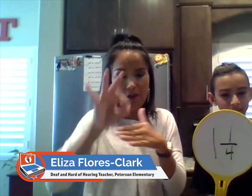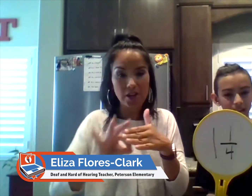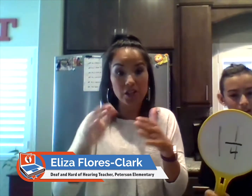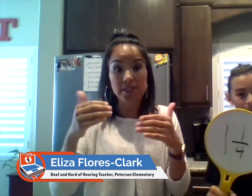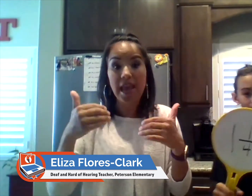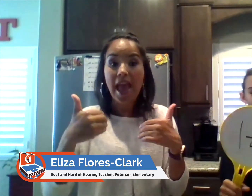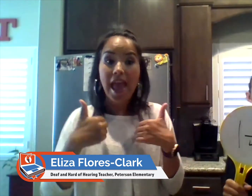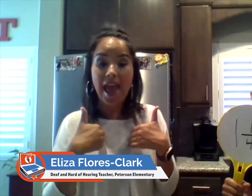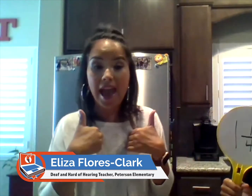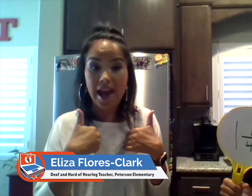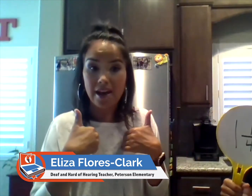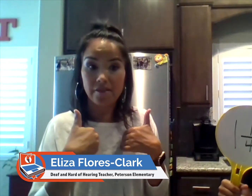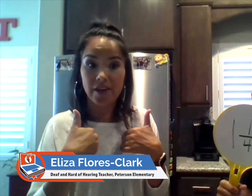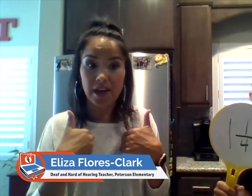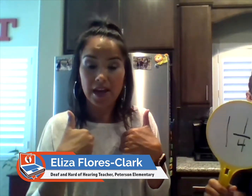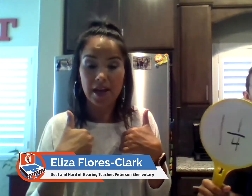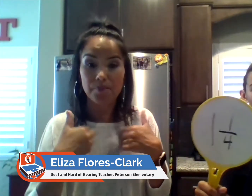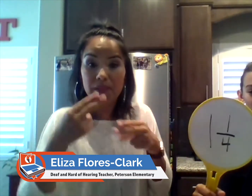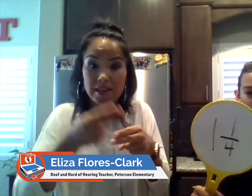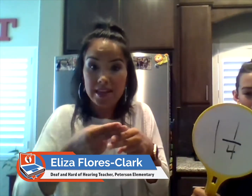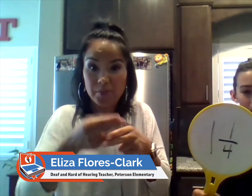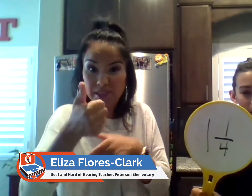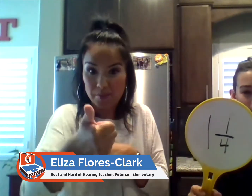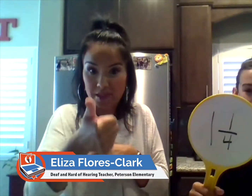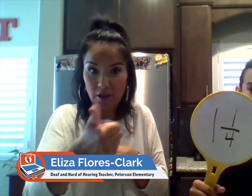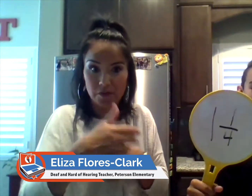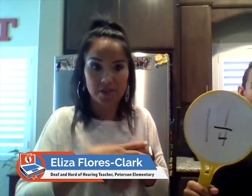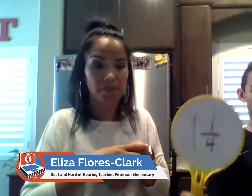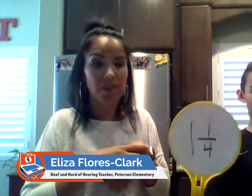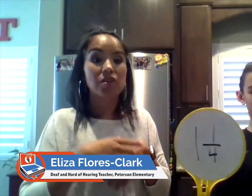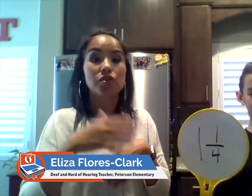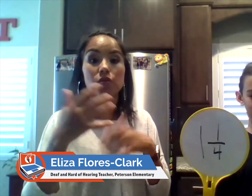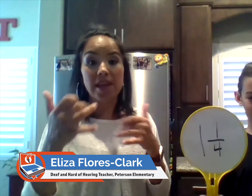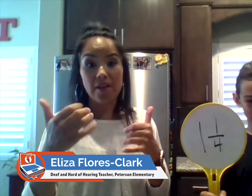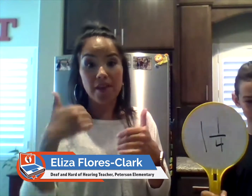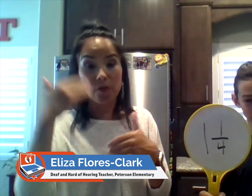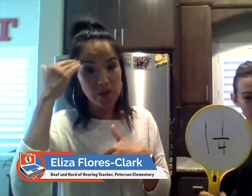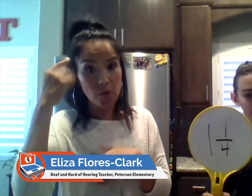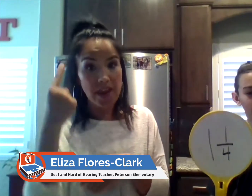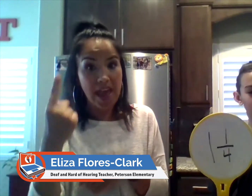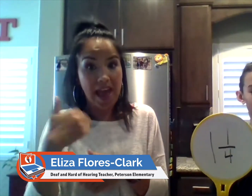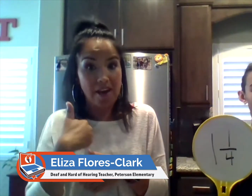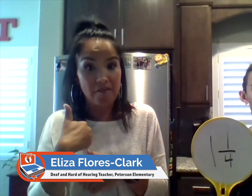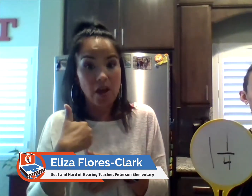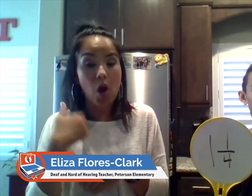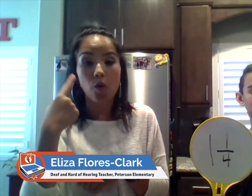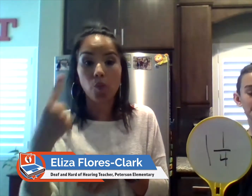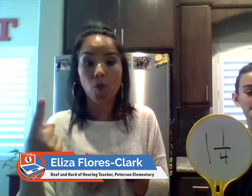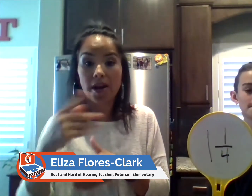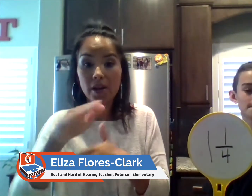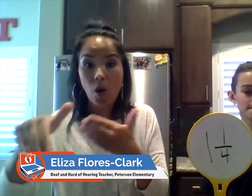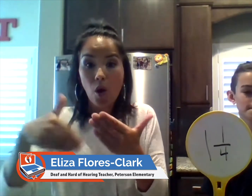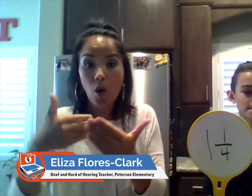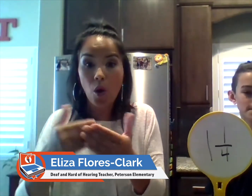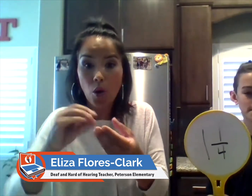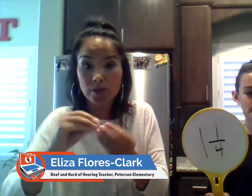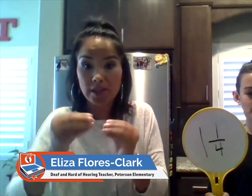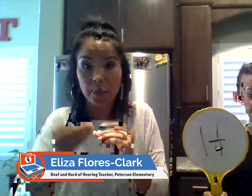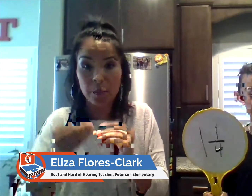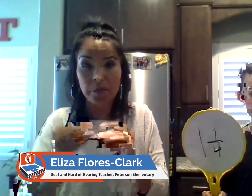fractions, have names themselves. So now that we know we have one whole number